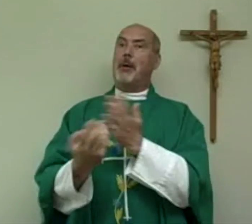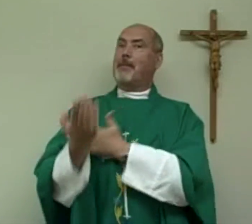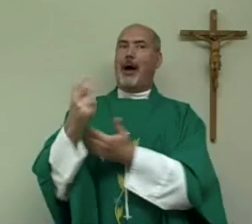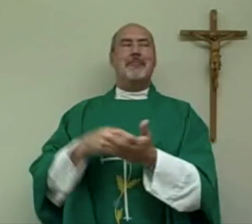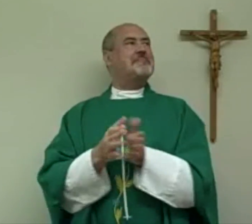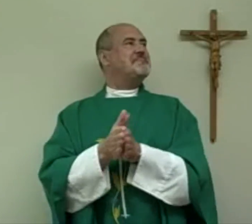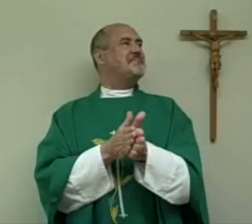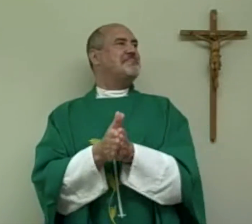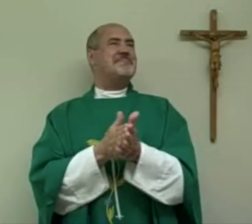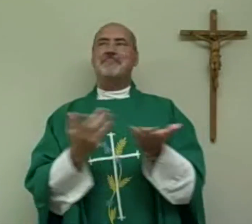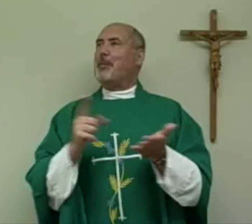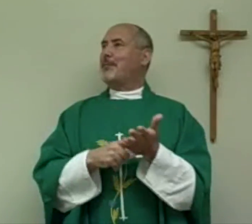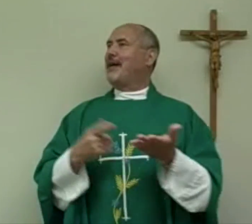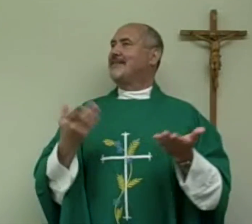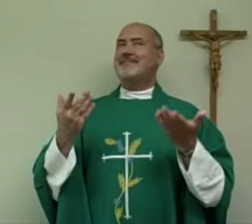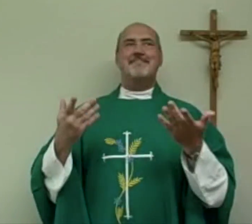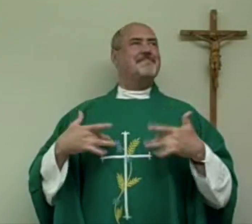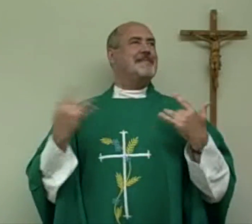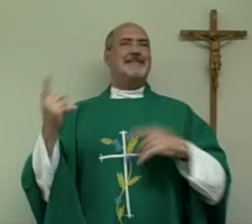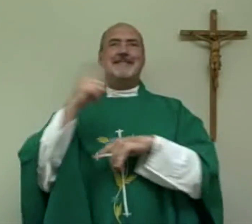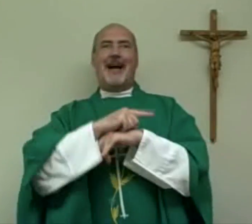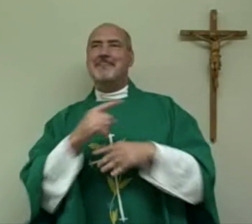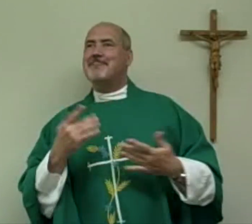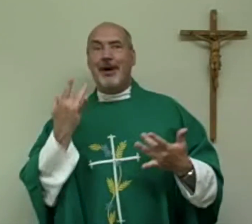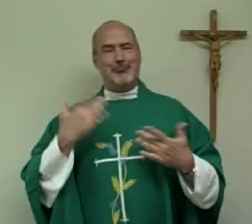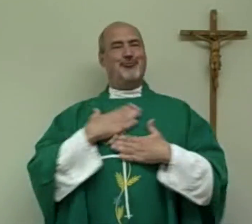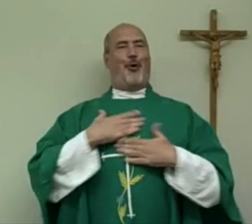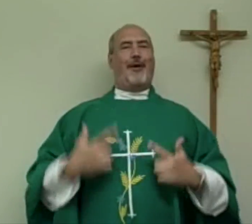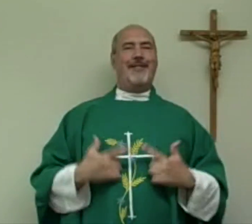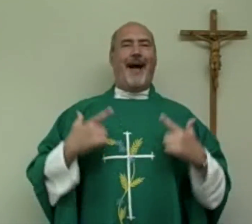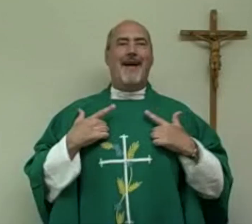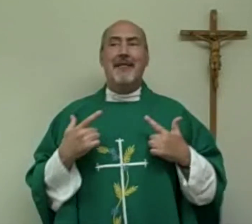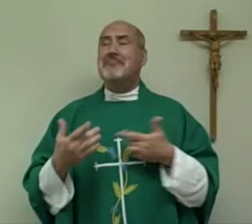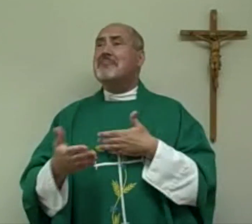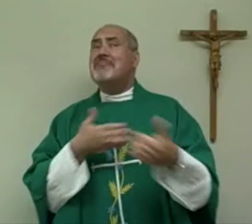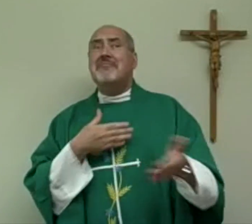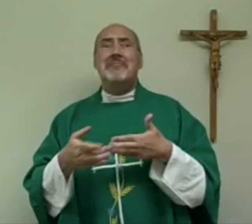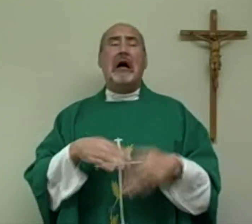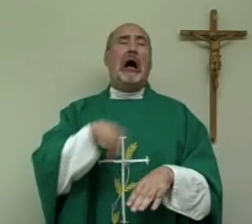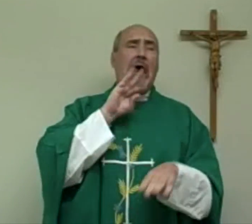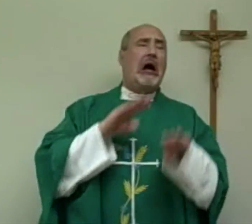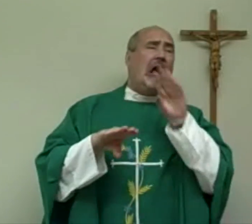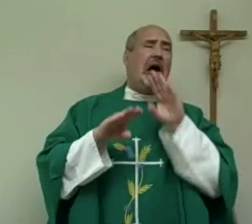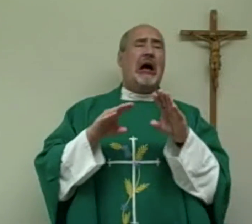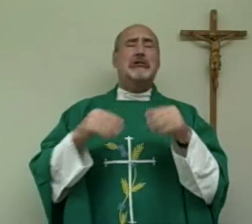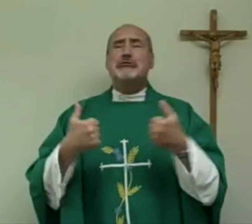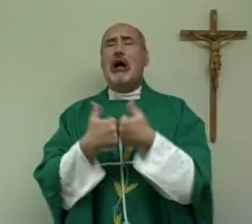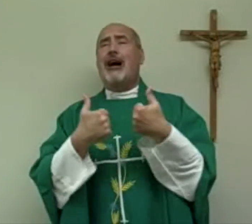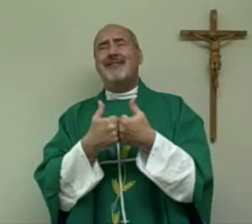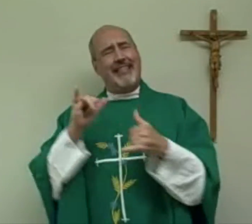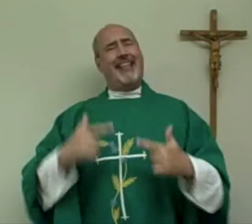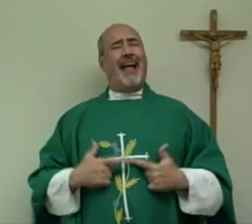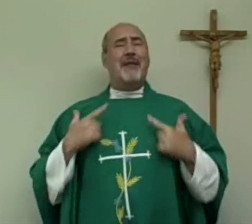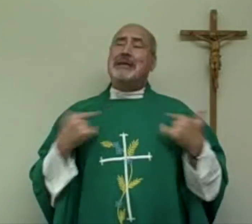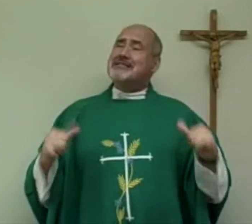purpose. For example, when we get up in the morning and we look at the day, we need to enjoy our life in spite